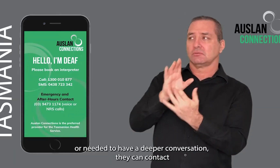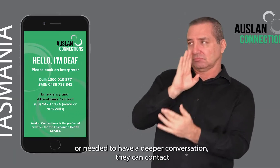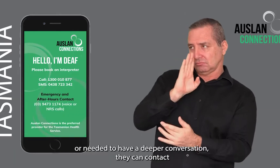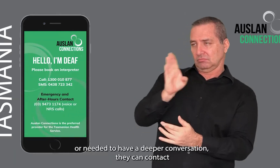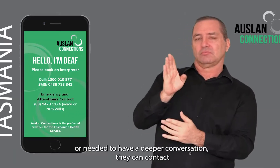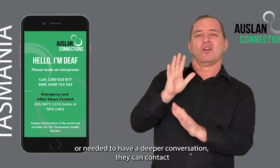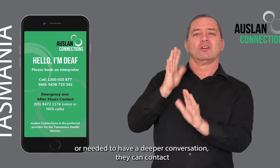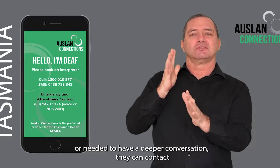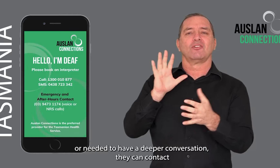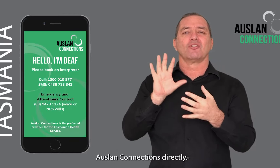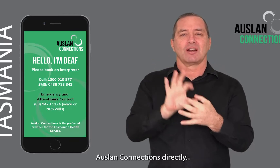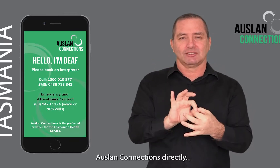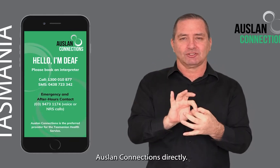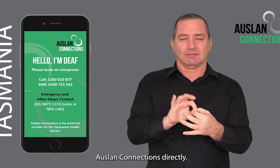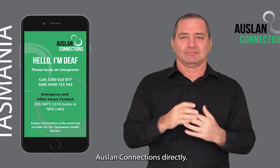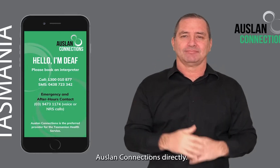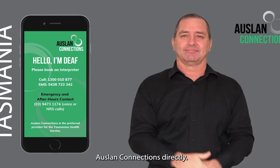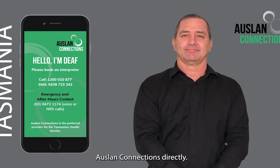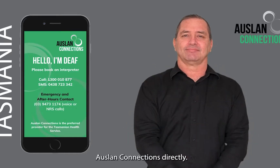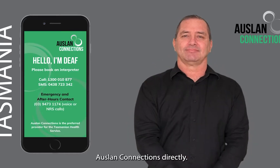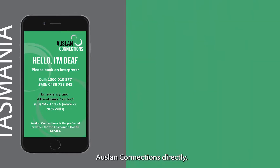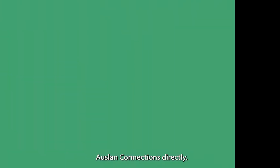conversation, they can contact Auslan Connections directly.